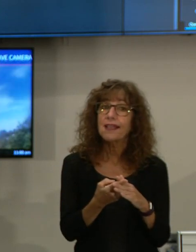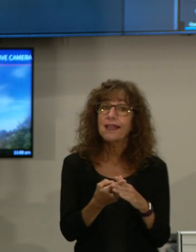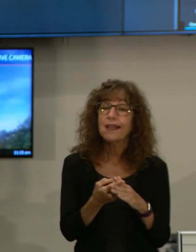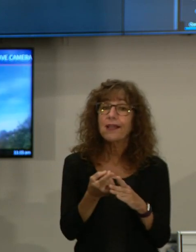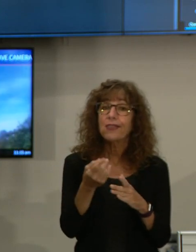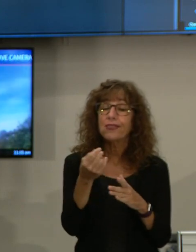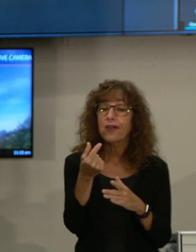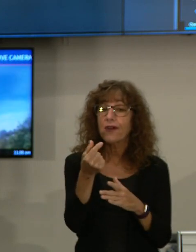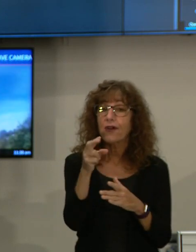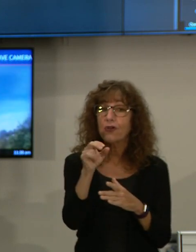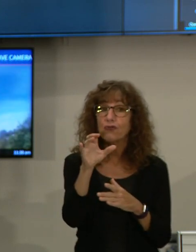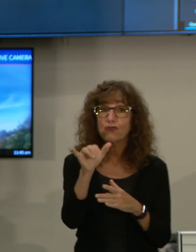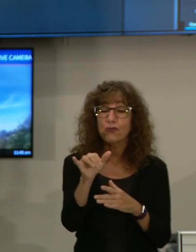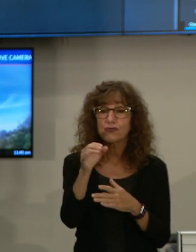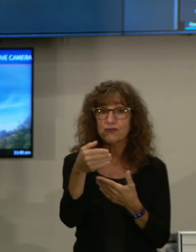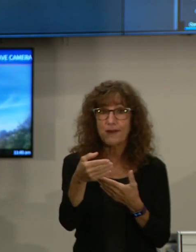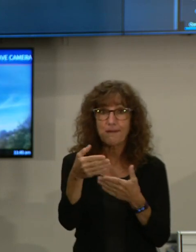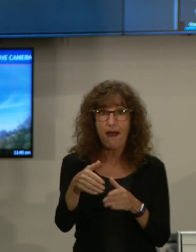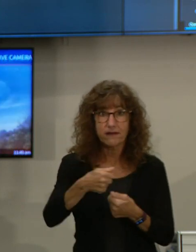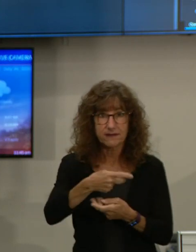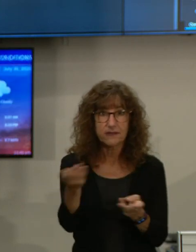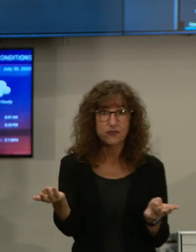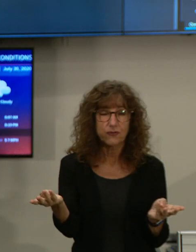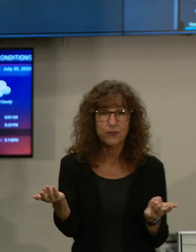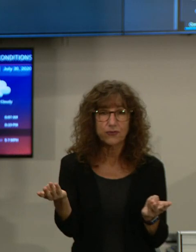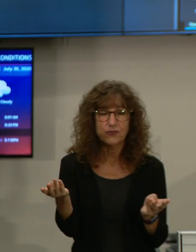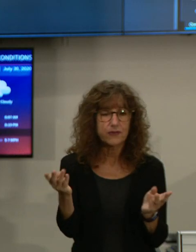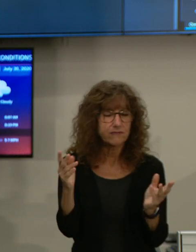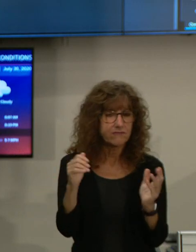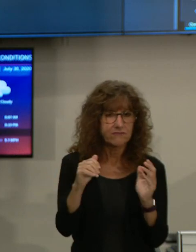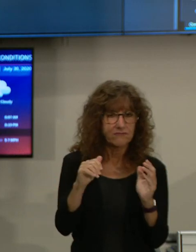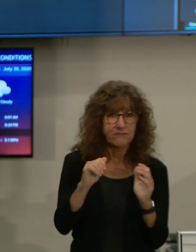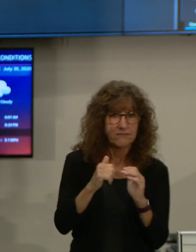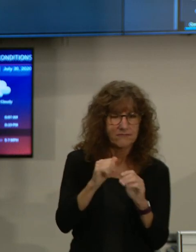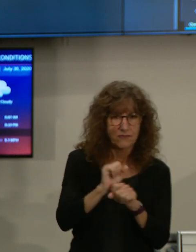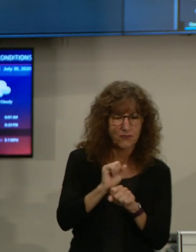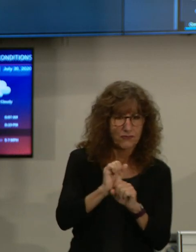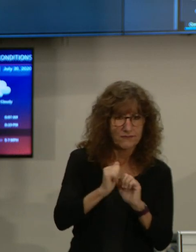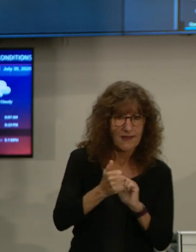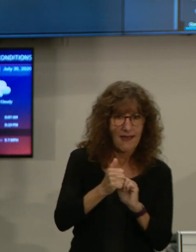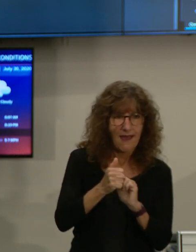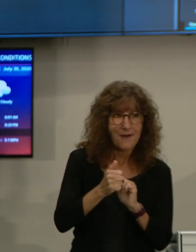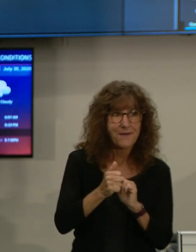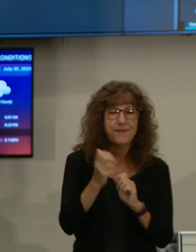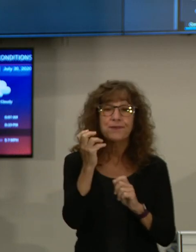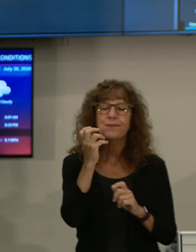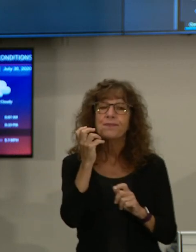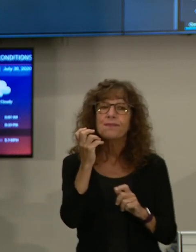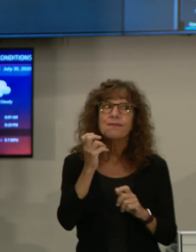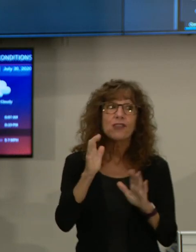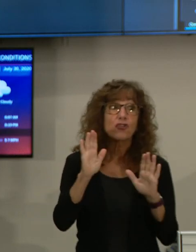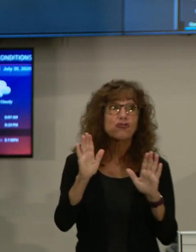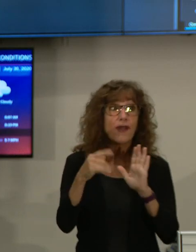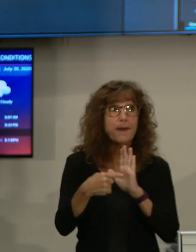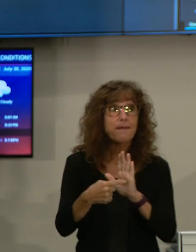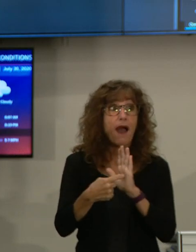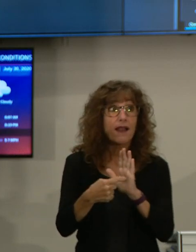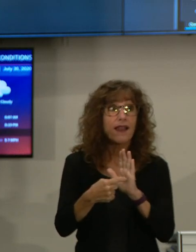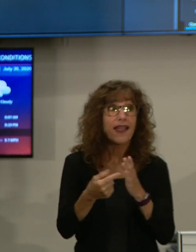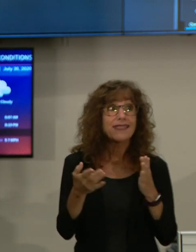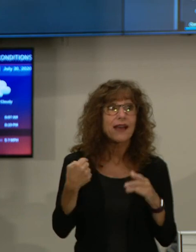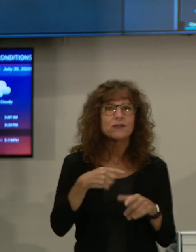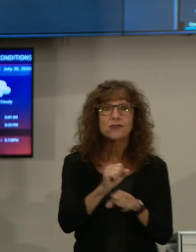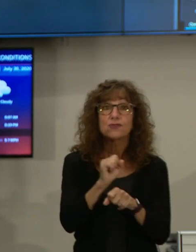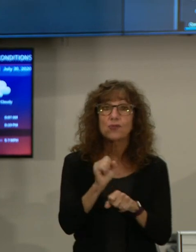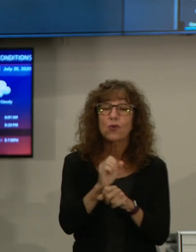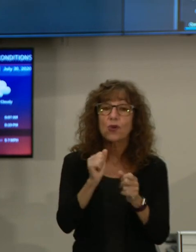grocery box distributions. And the way that the program works, it really is a great model that allows us to